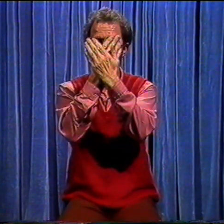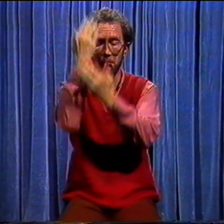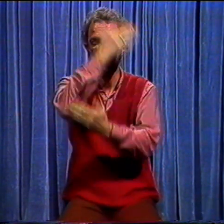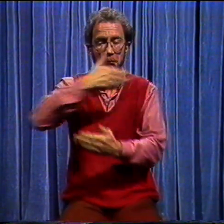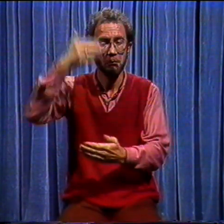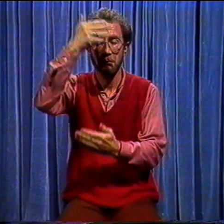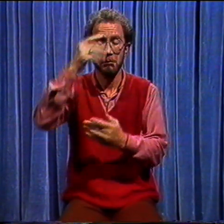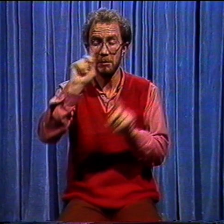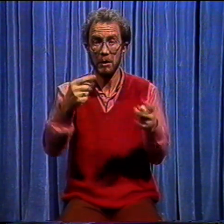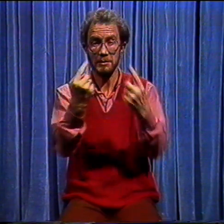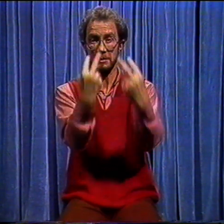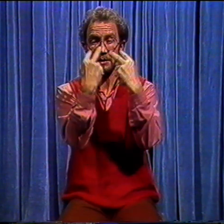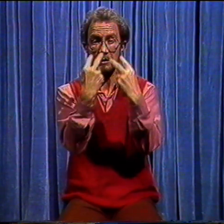up.